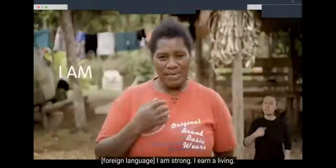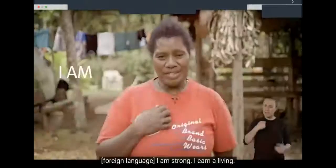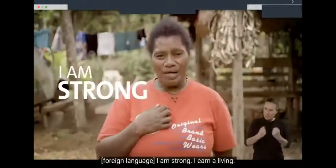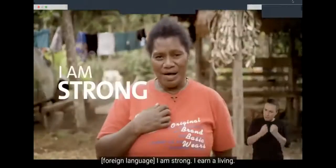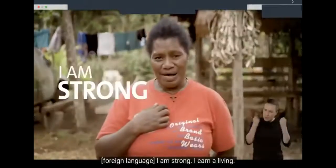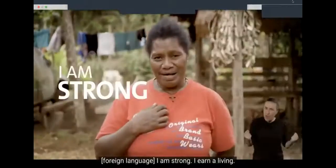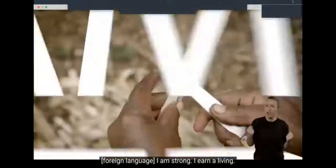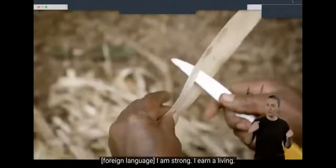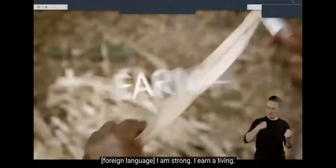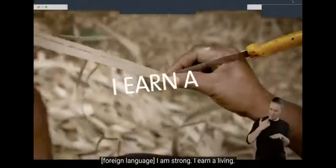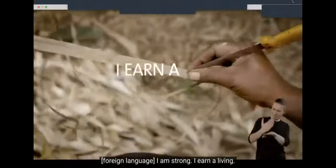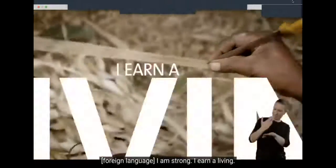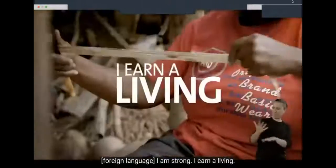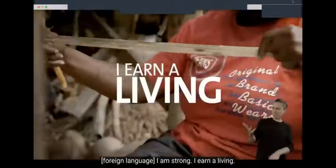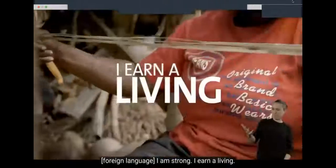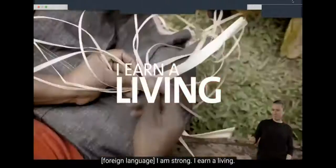Mika,